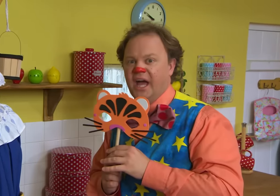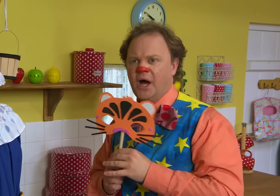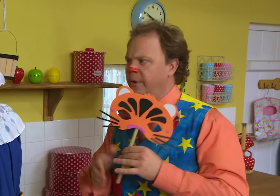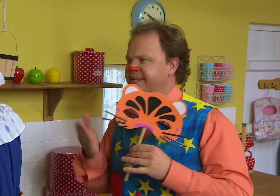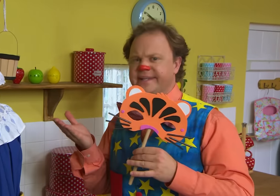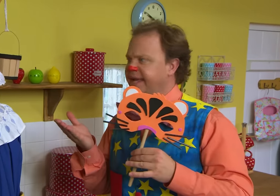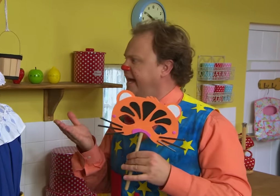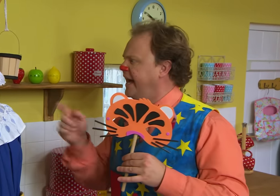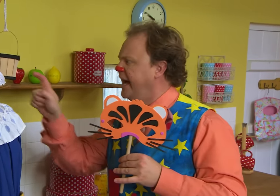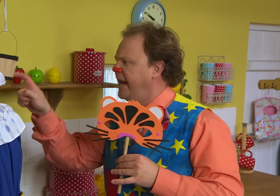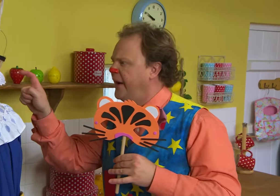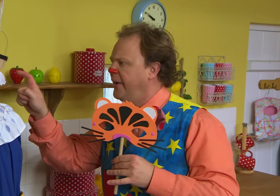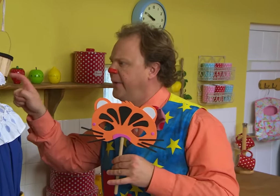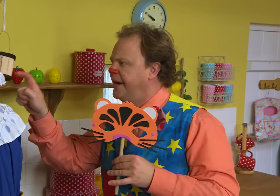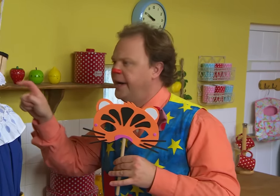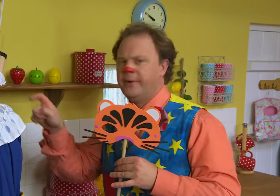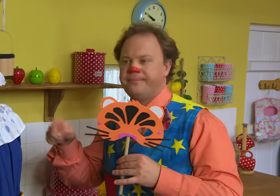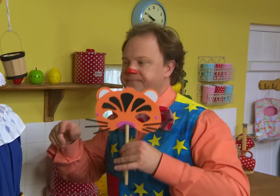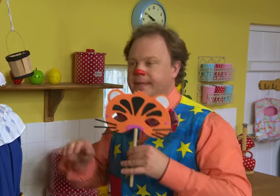Aunt Polly still can't hear you, Tumble Tiger.